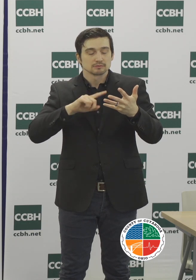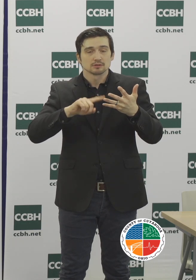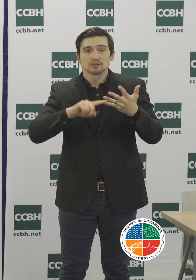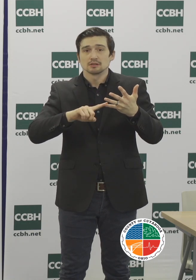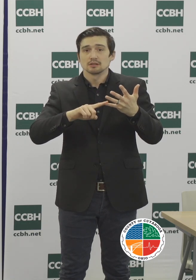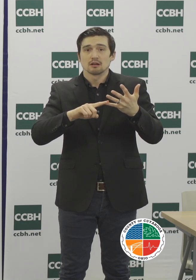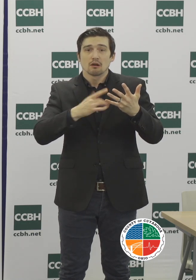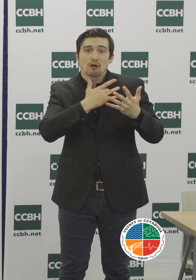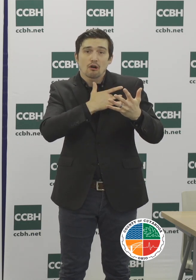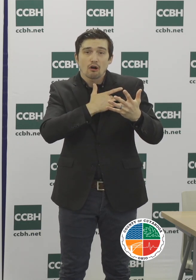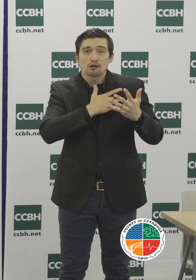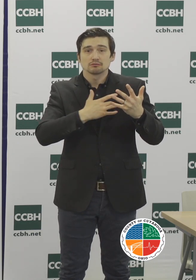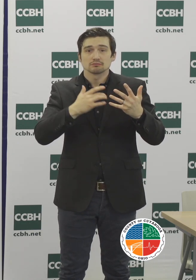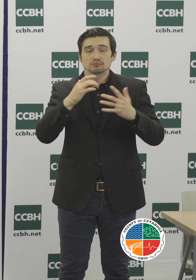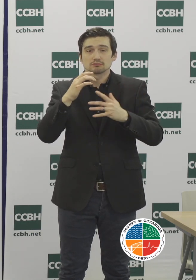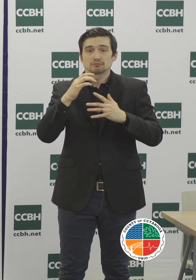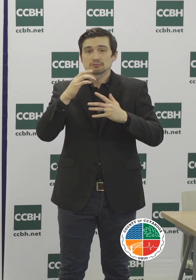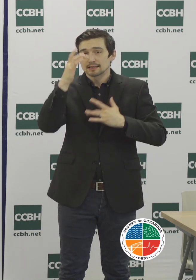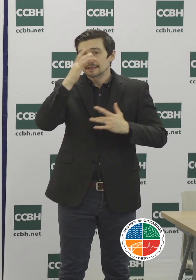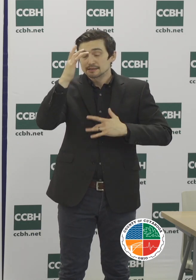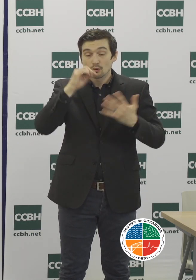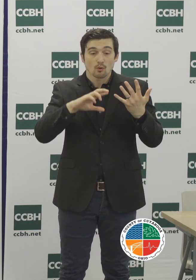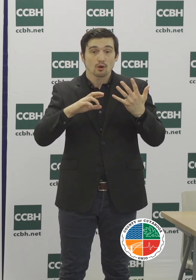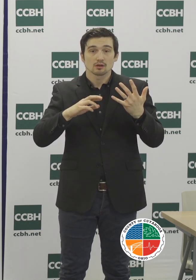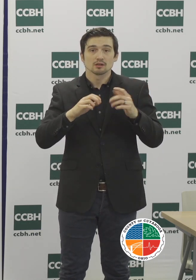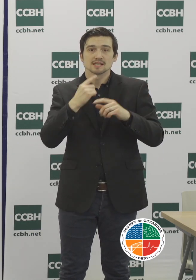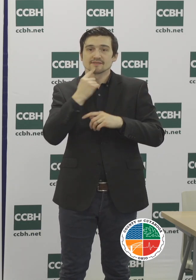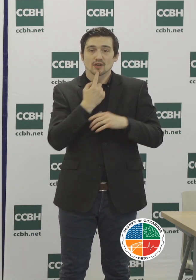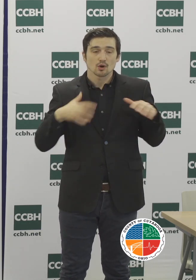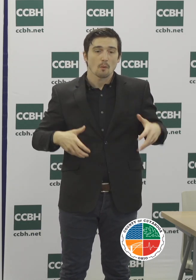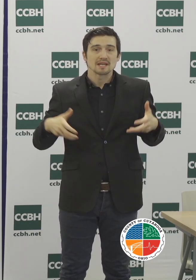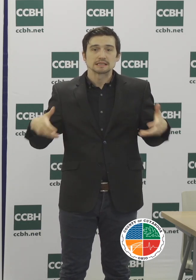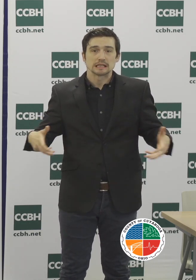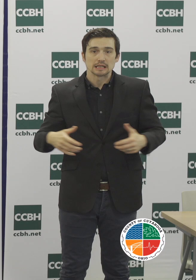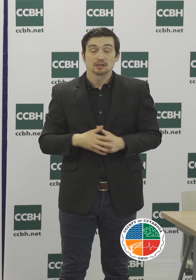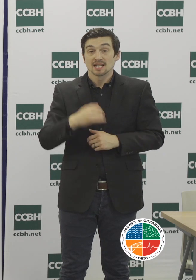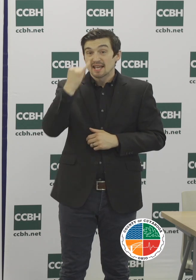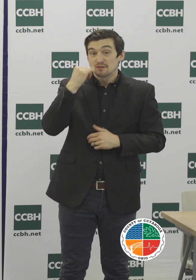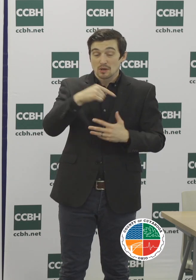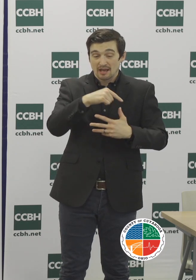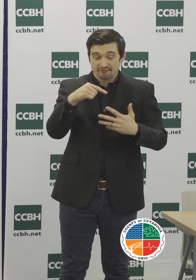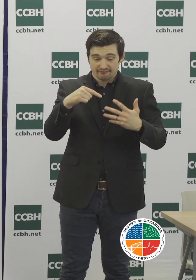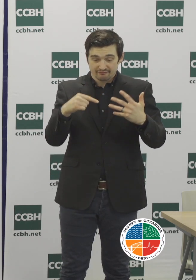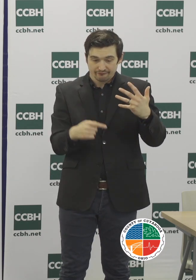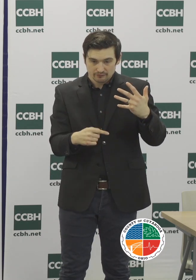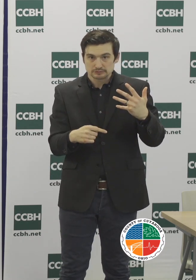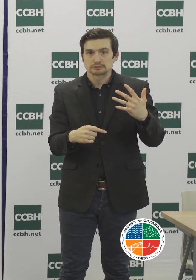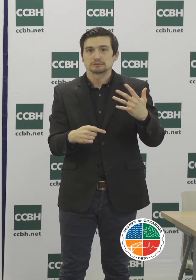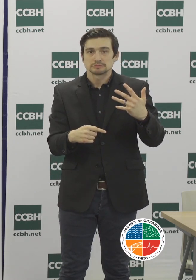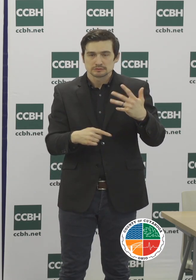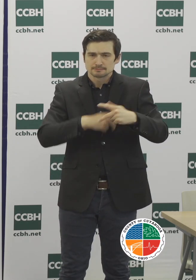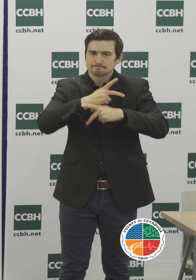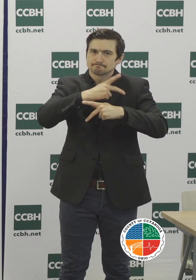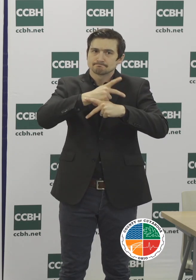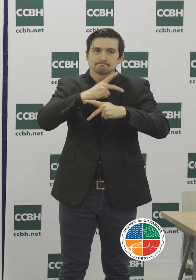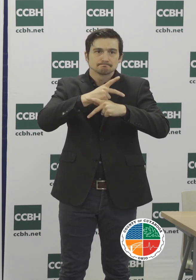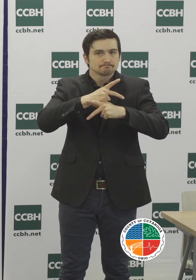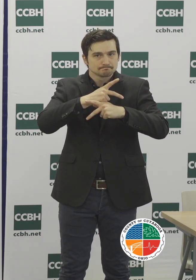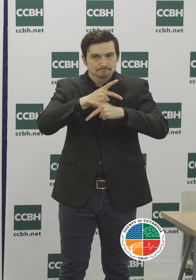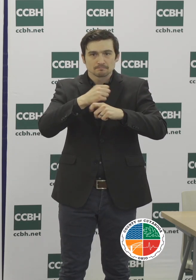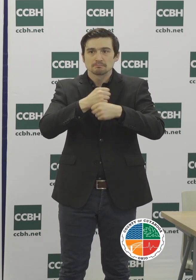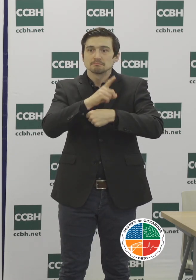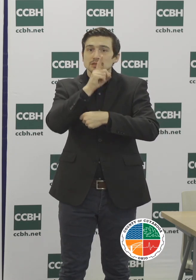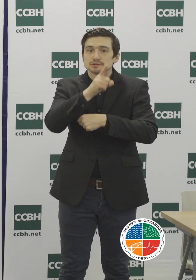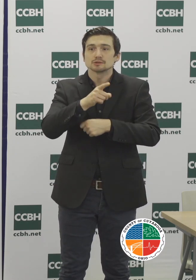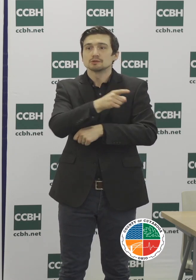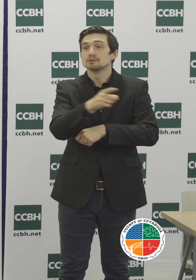conditions, or severe obesity. If you have any of these conditions, proceed with caution. Please do your best to